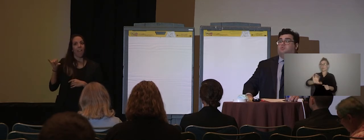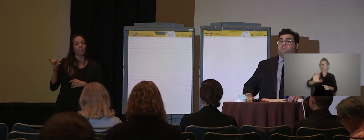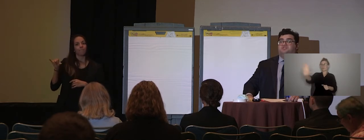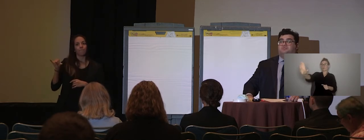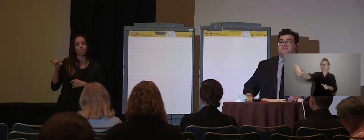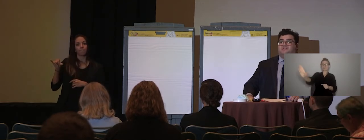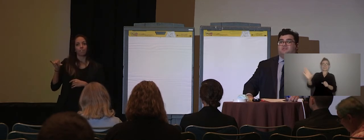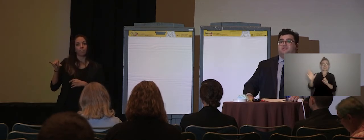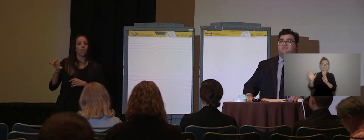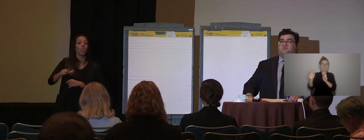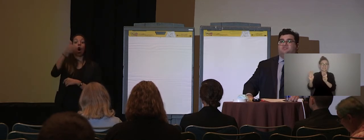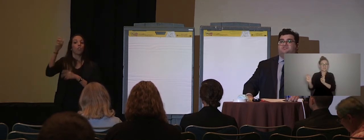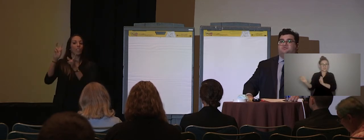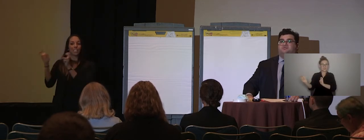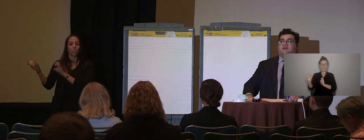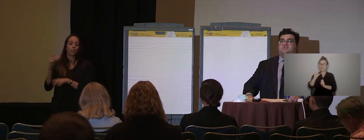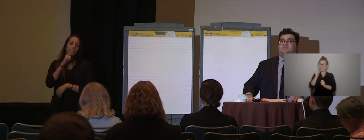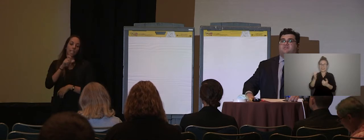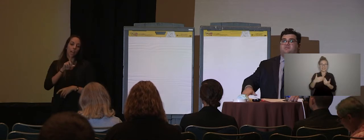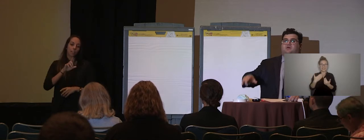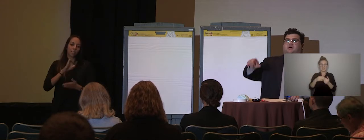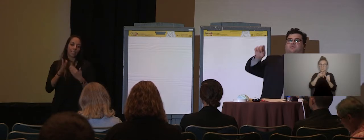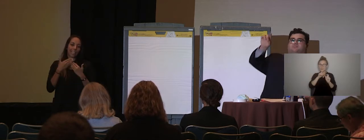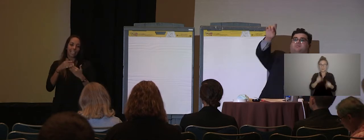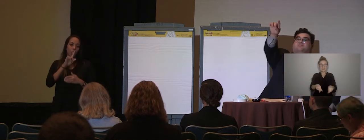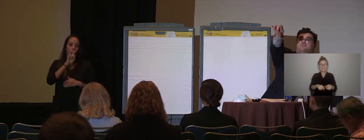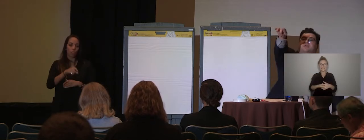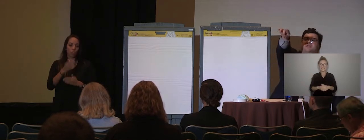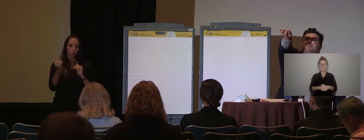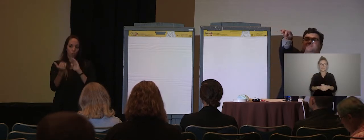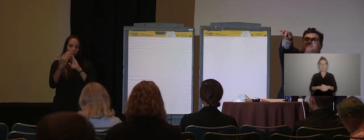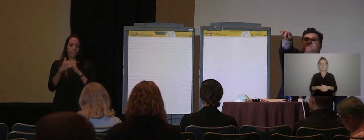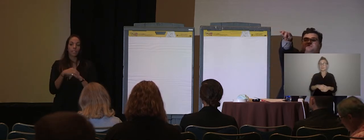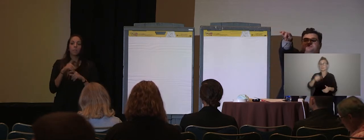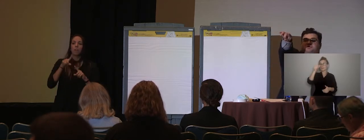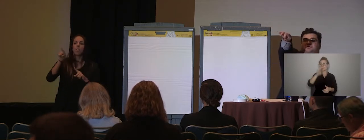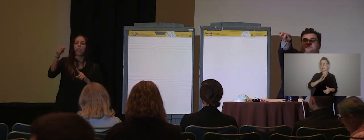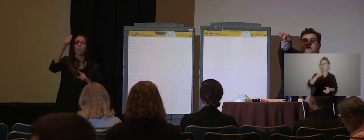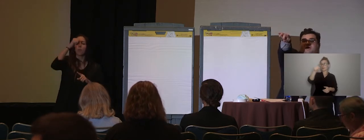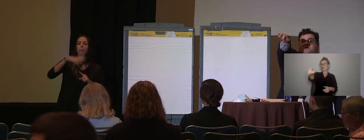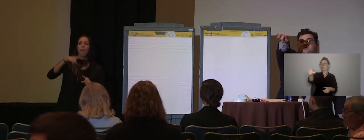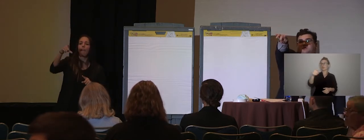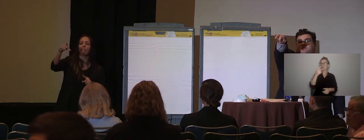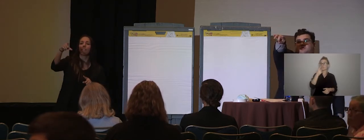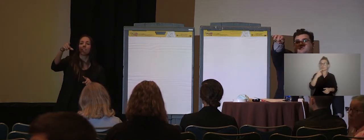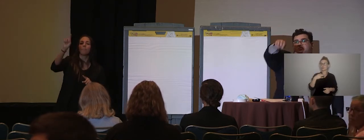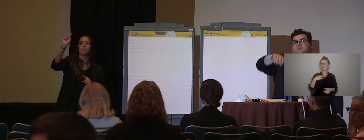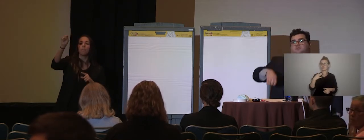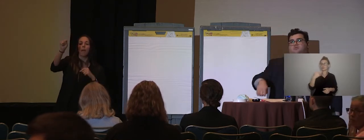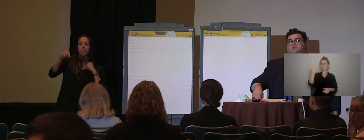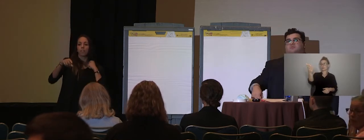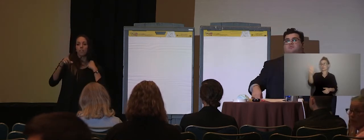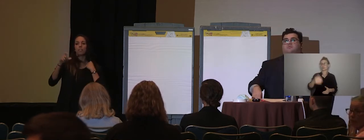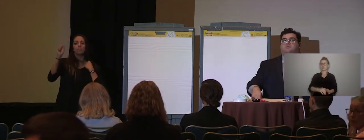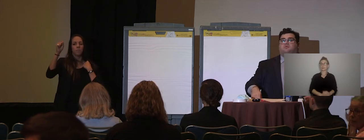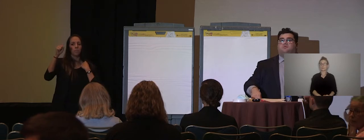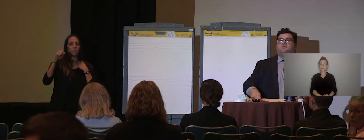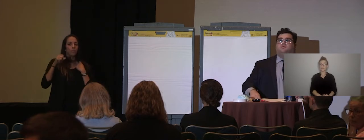a whole issue, and that's not an easy question to address. There was a man in the salmon shirt in the back.